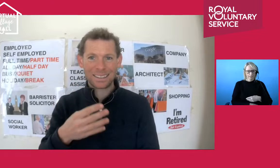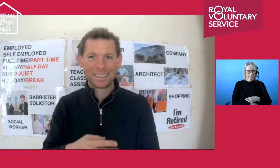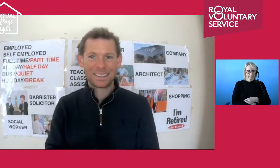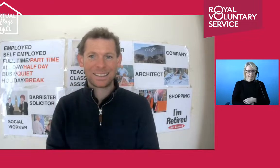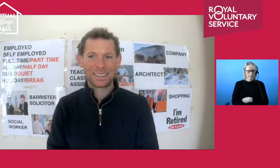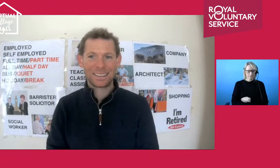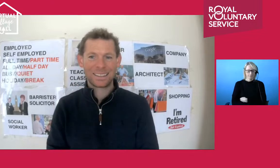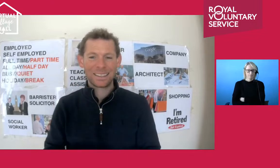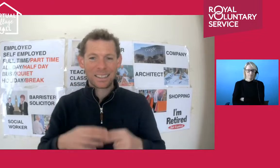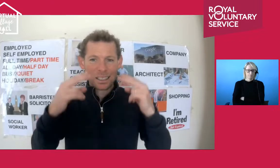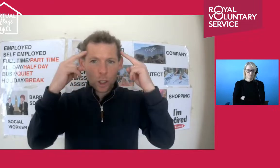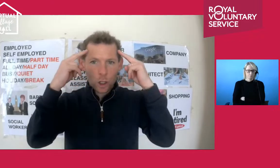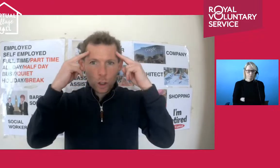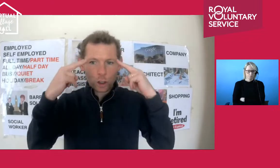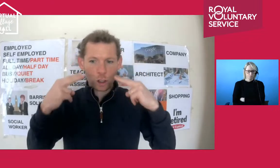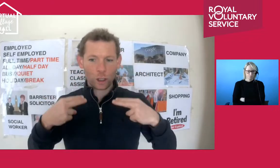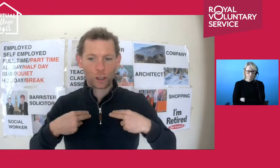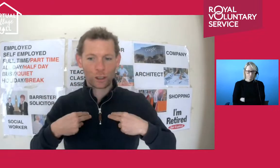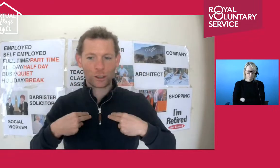number 19,